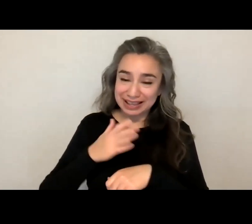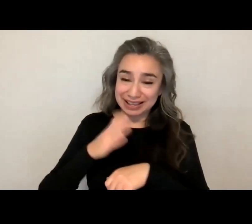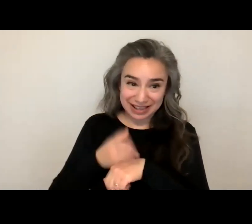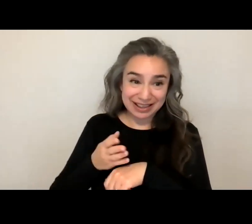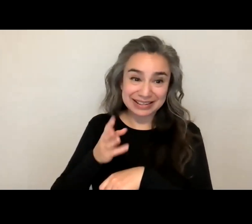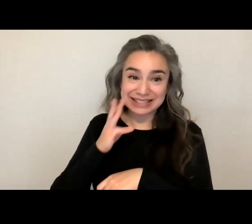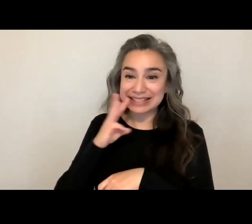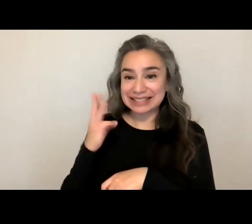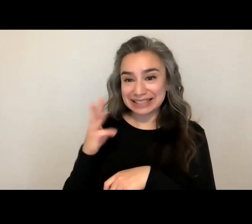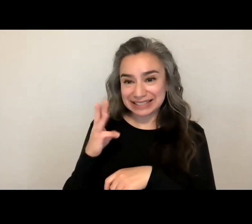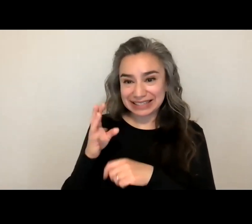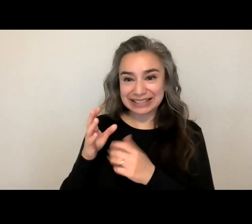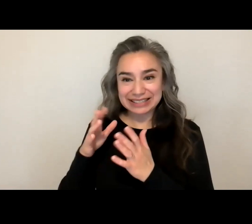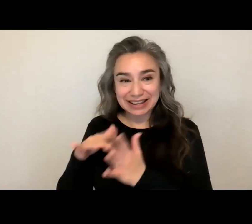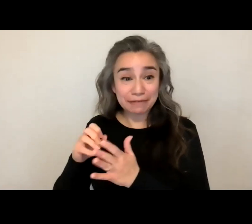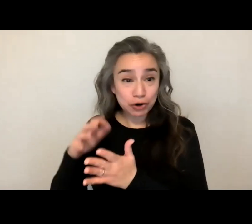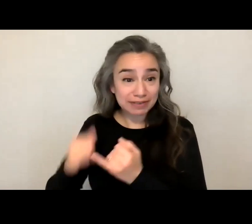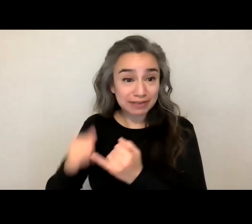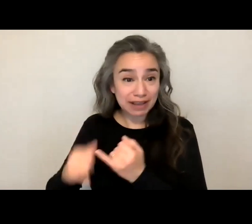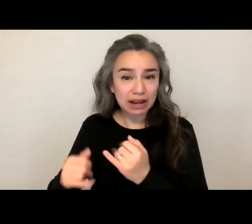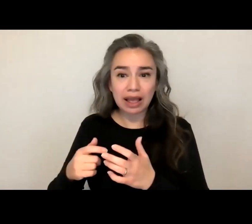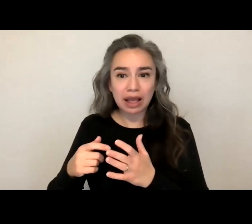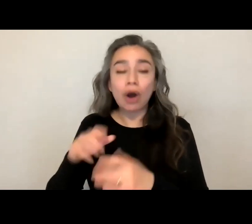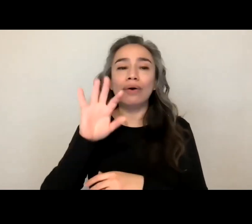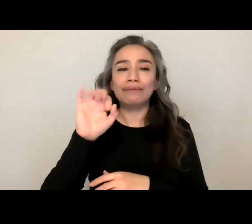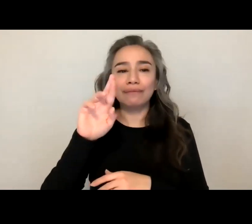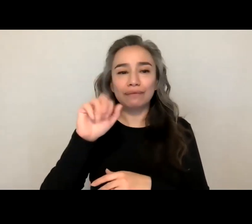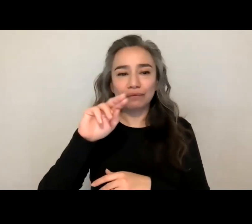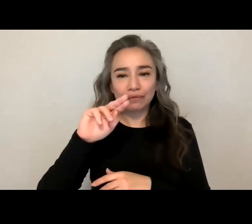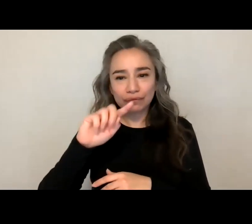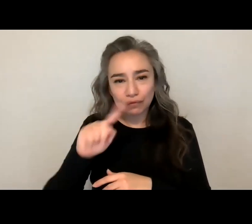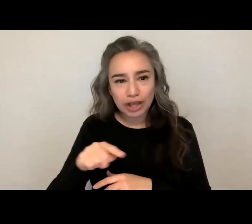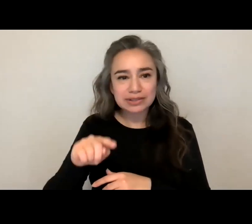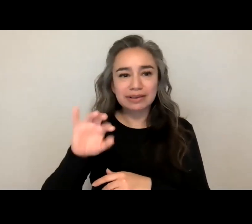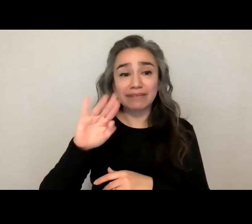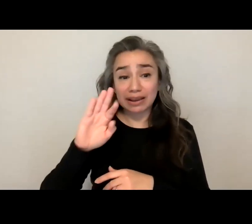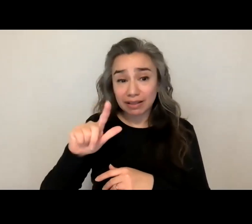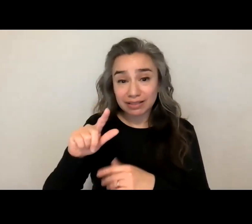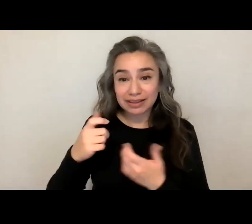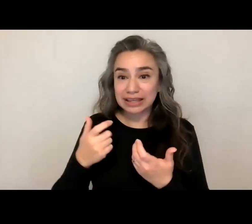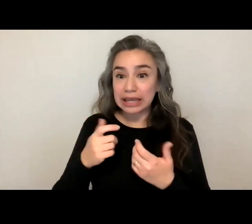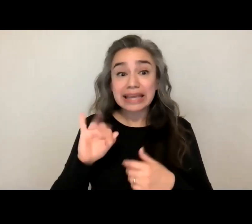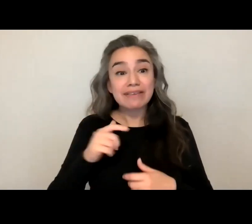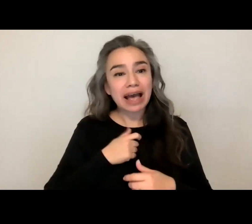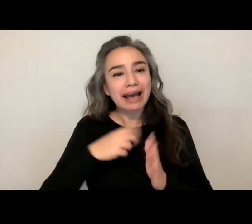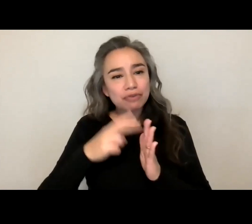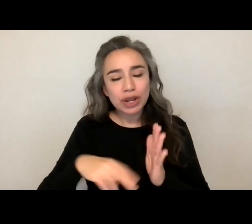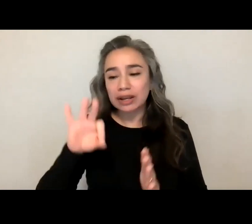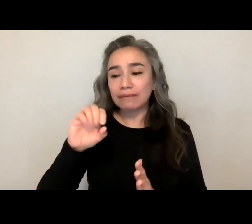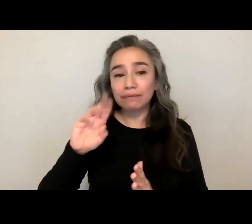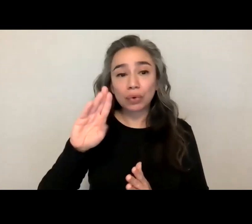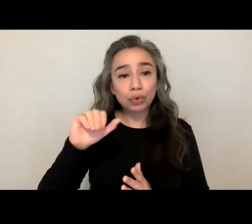is reading Frantz Fanon, and I'm so happy he's reading Frantz Fanon, because if I had read Frantz Fanon, if I had read Foucault and Bourdieu and